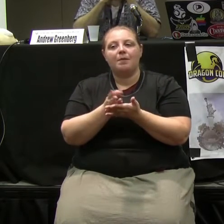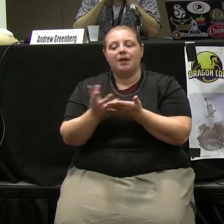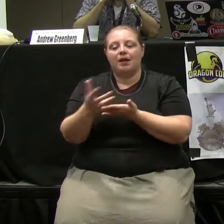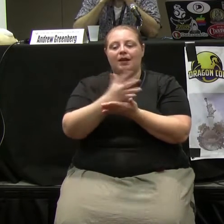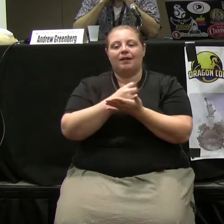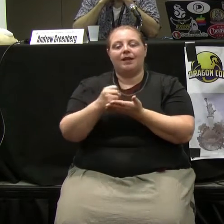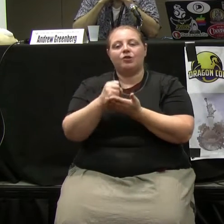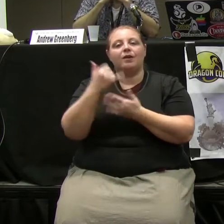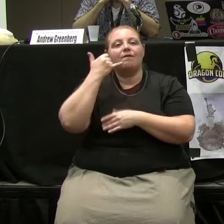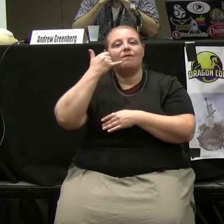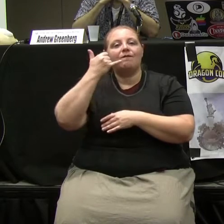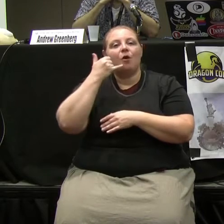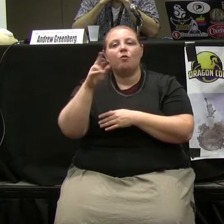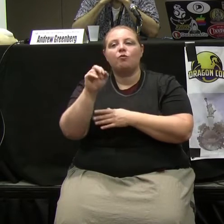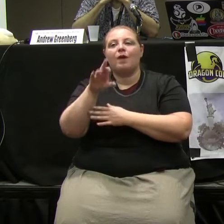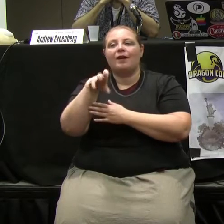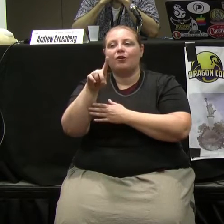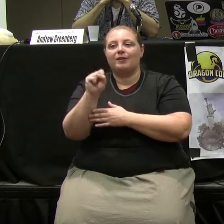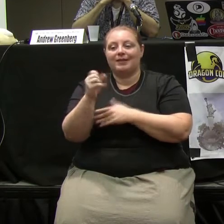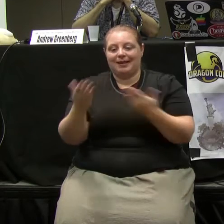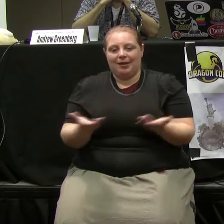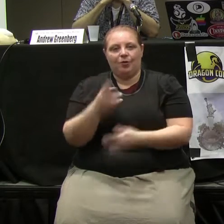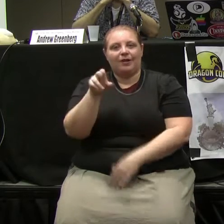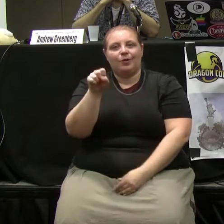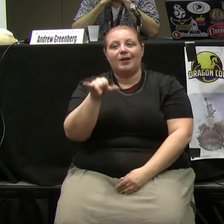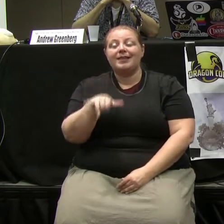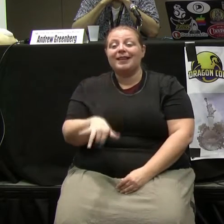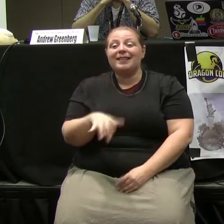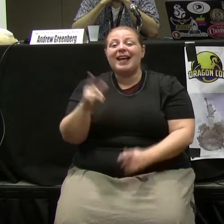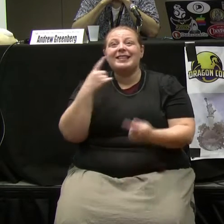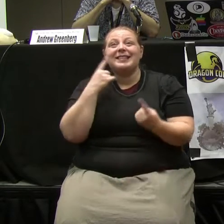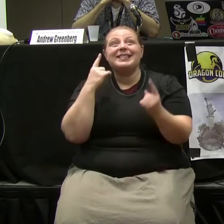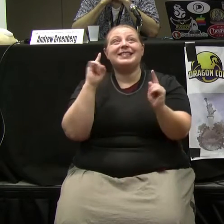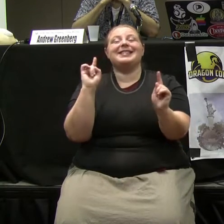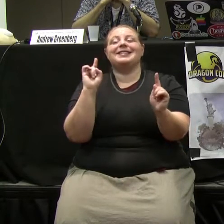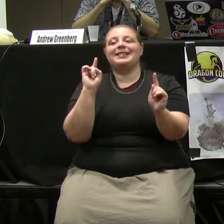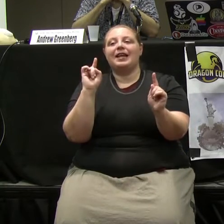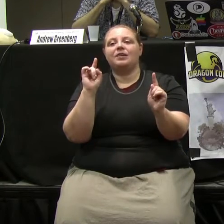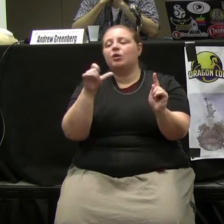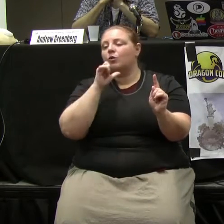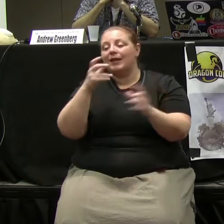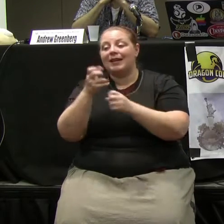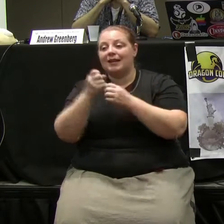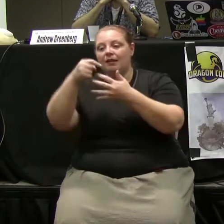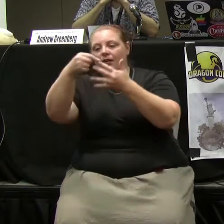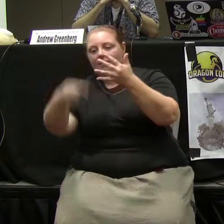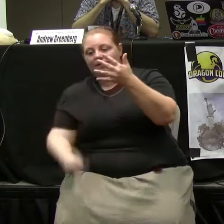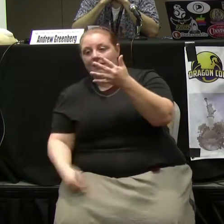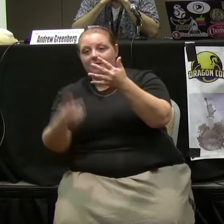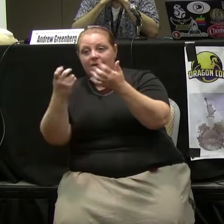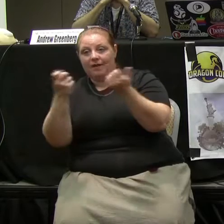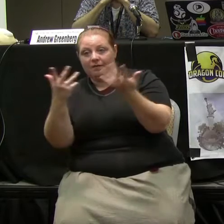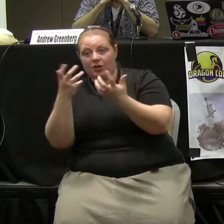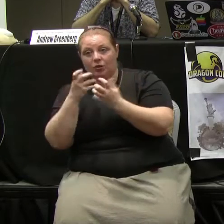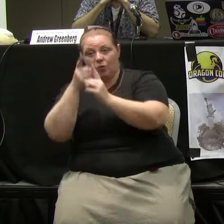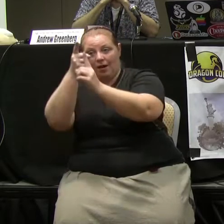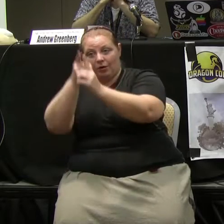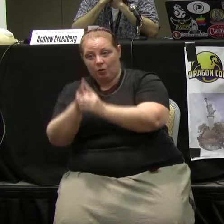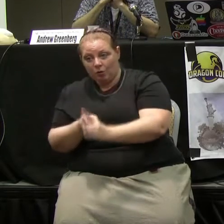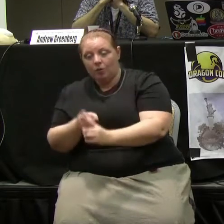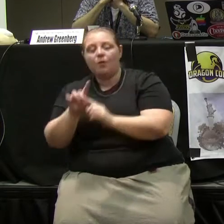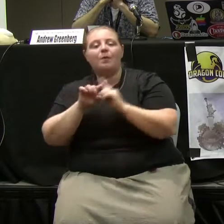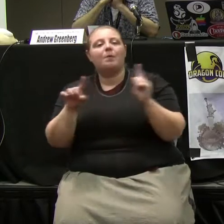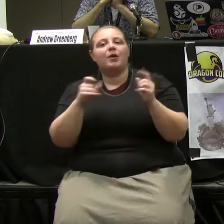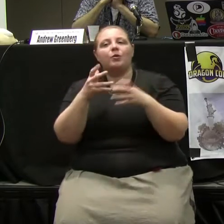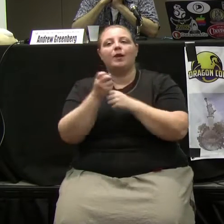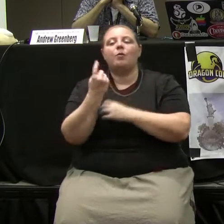phone records that they were doing in the United States. And that's a victory, even though you didn't get every single thing you wanted. So it's easy to look at that as a